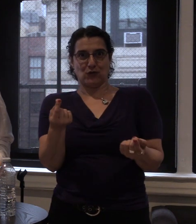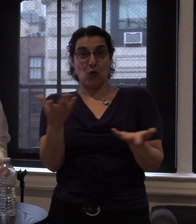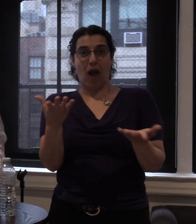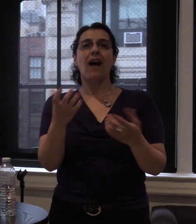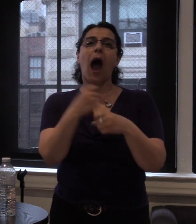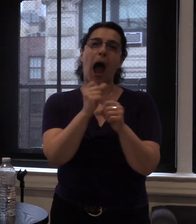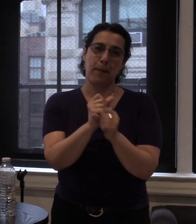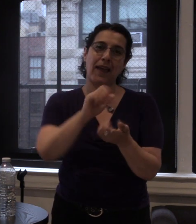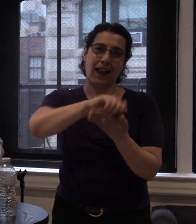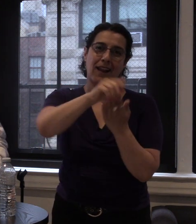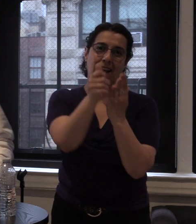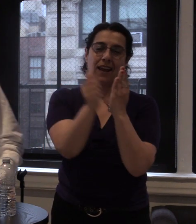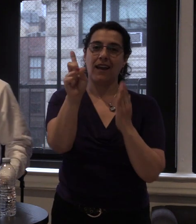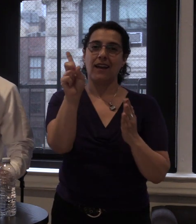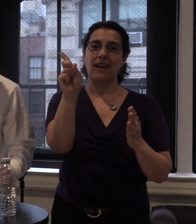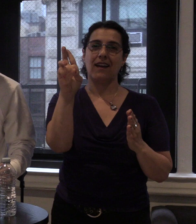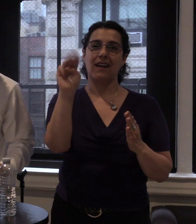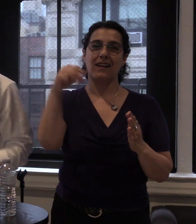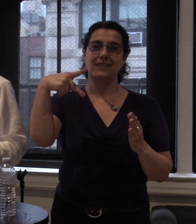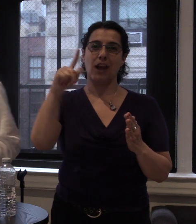made dumplings.